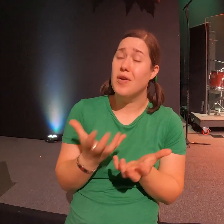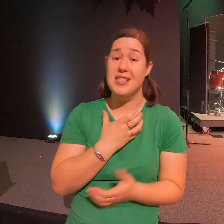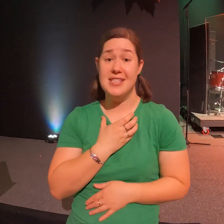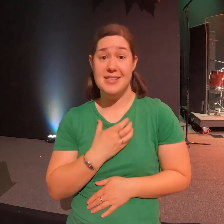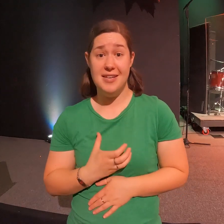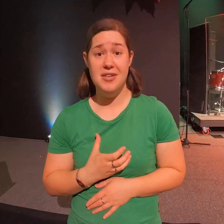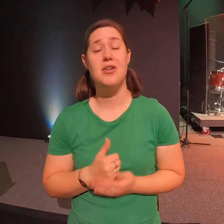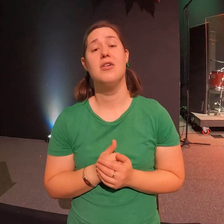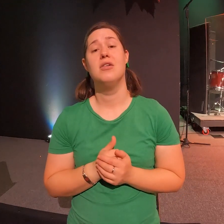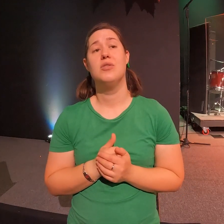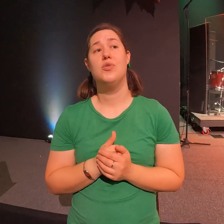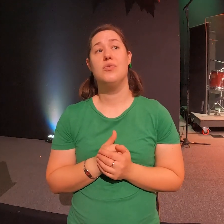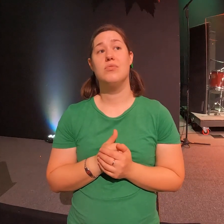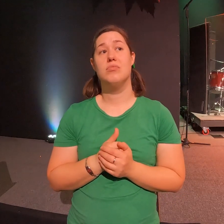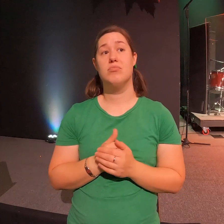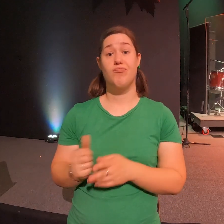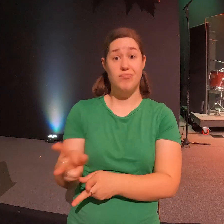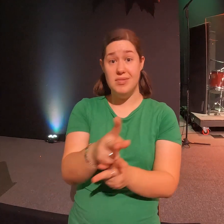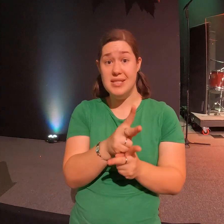others.